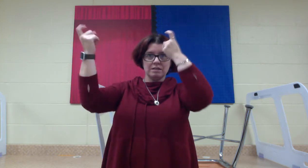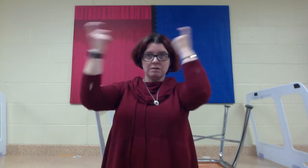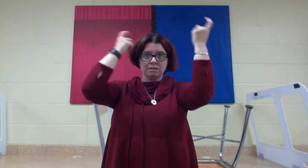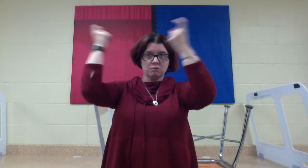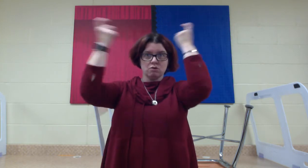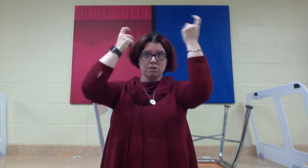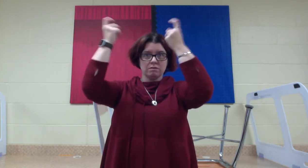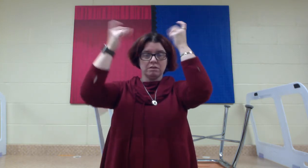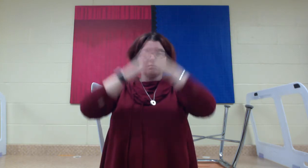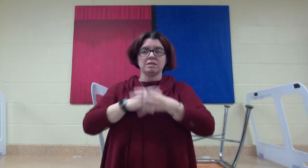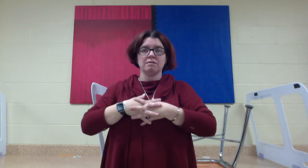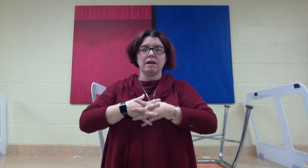see, because I'm short, you know, seeing that.